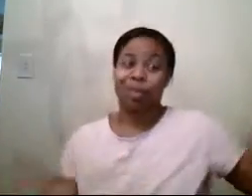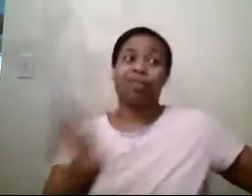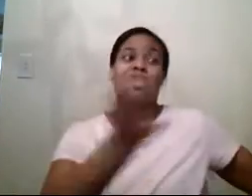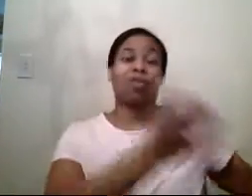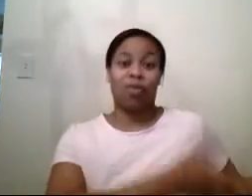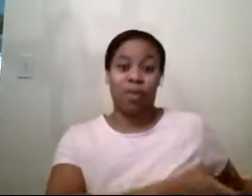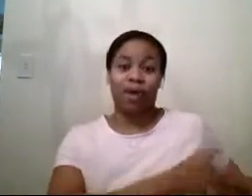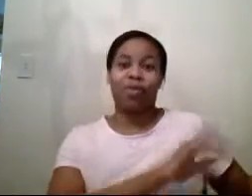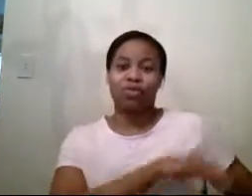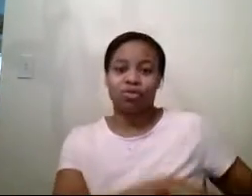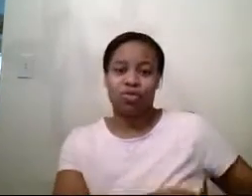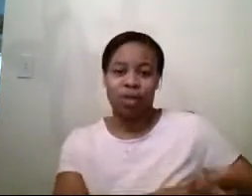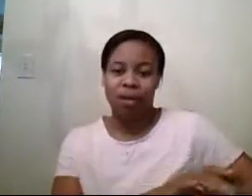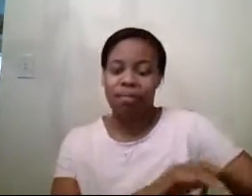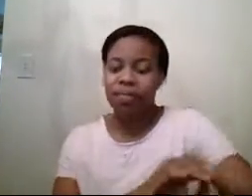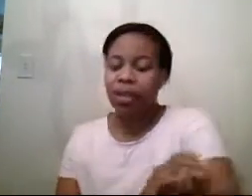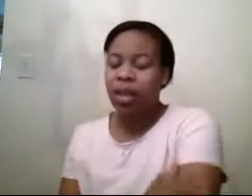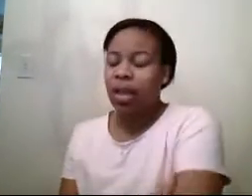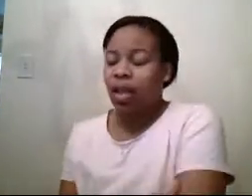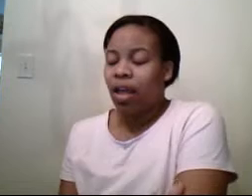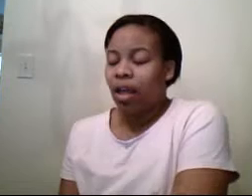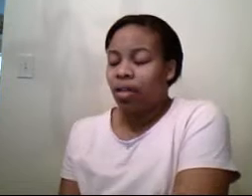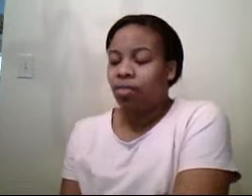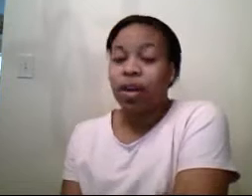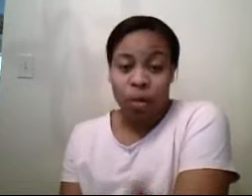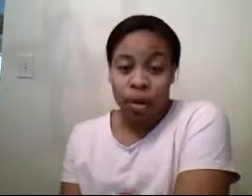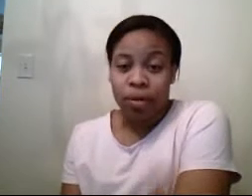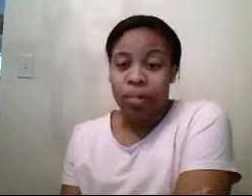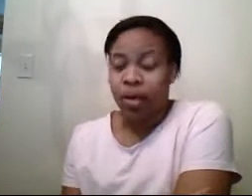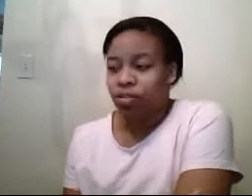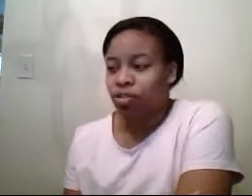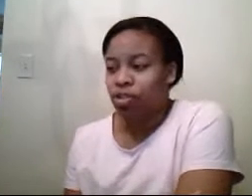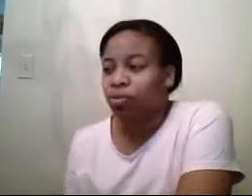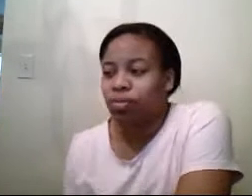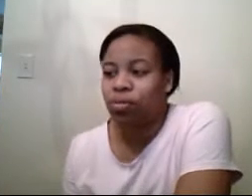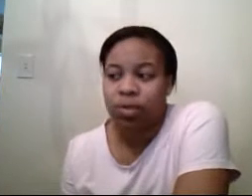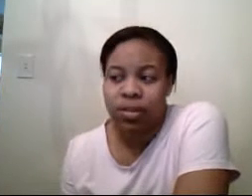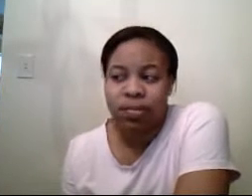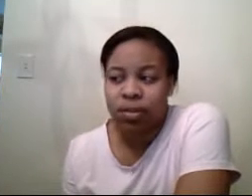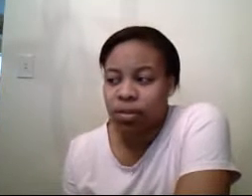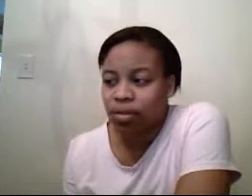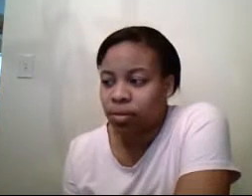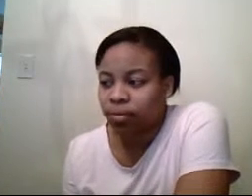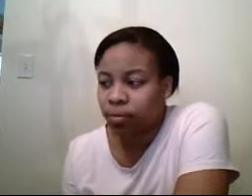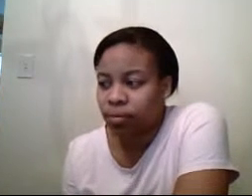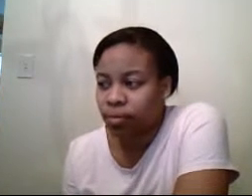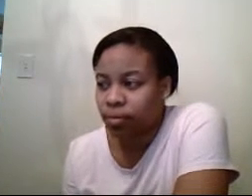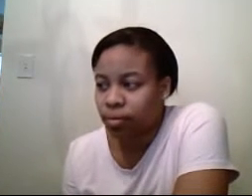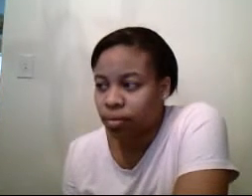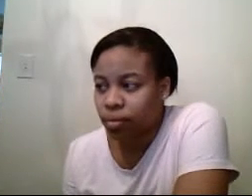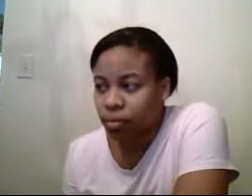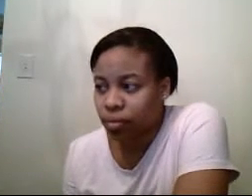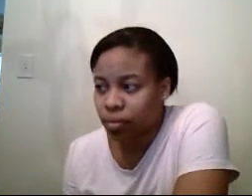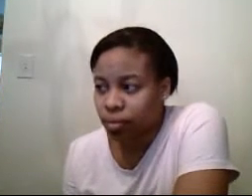not shift all the way back over to running water, but to show some sort of difference. Then you can go into